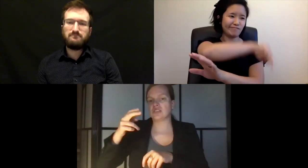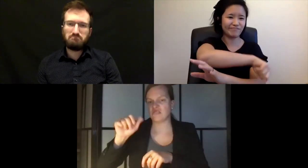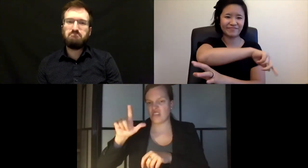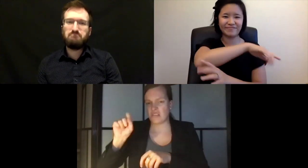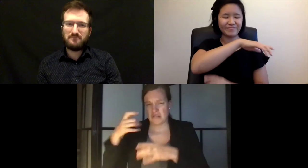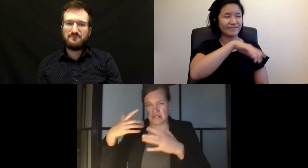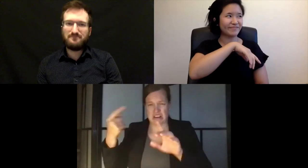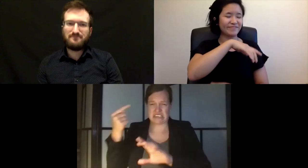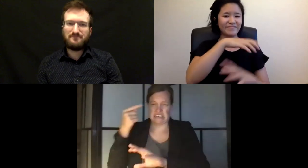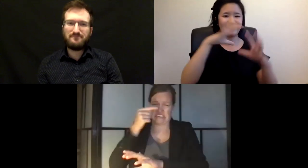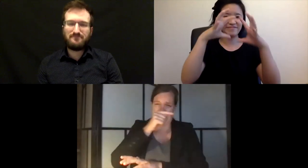Marshall's Island.